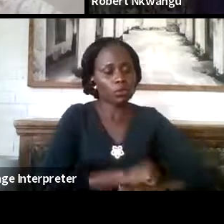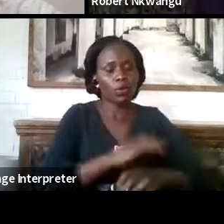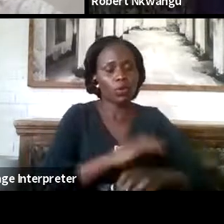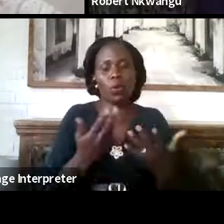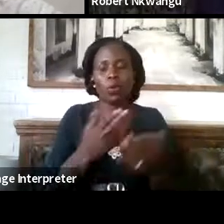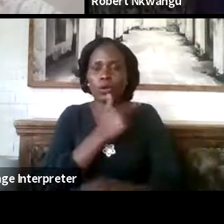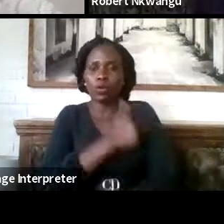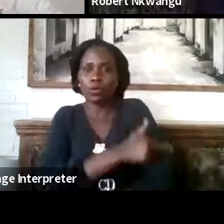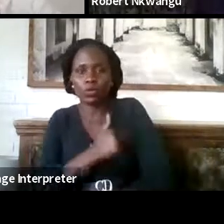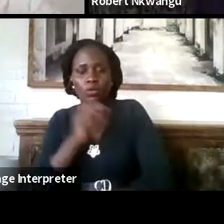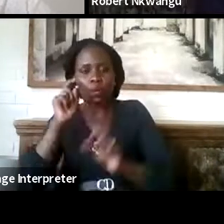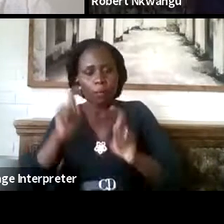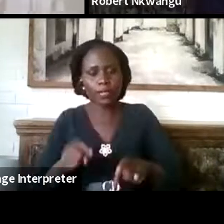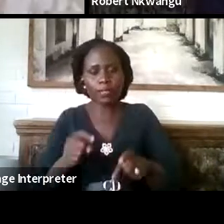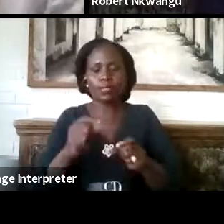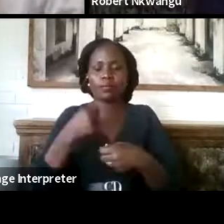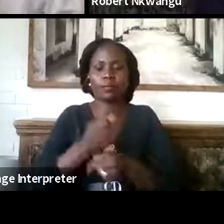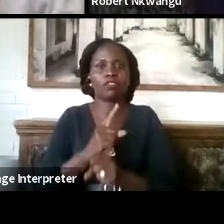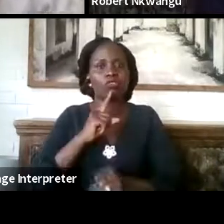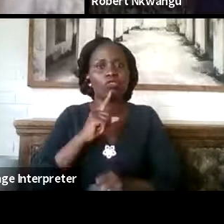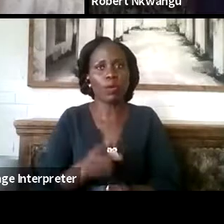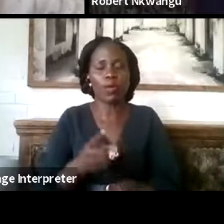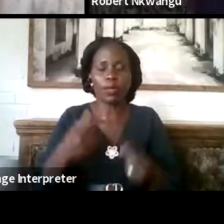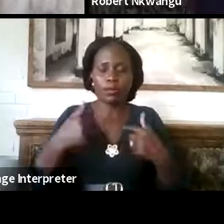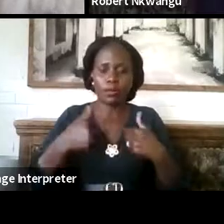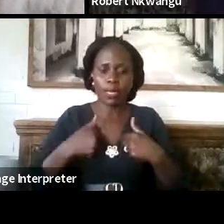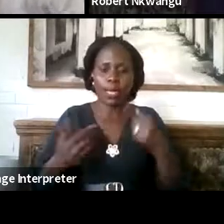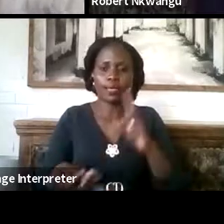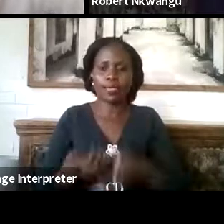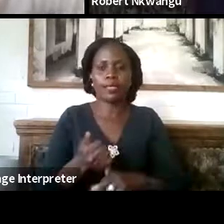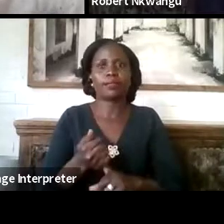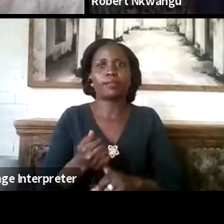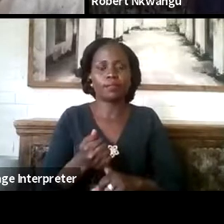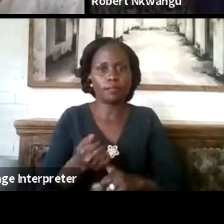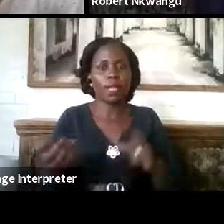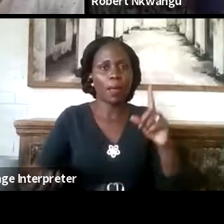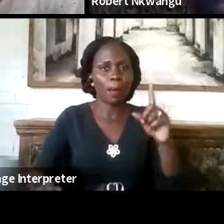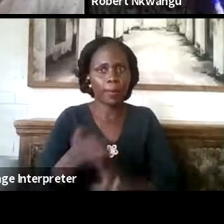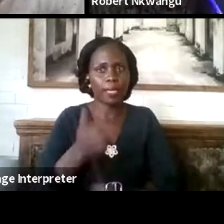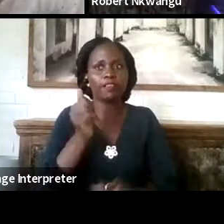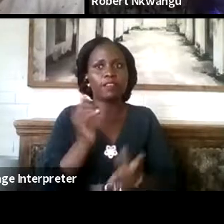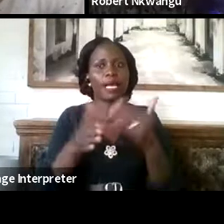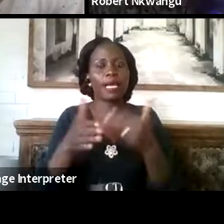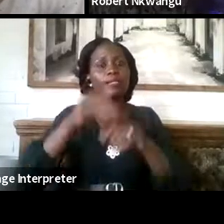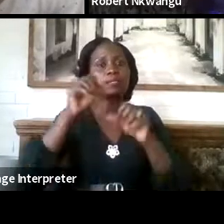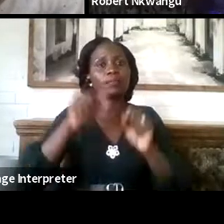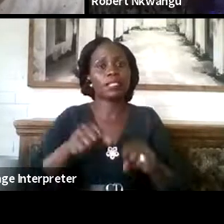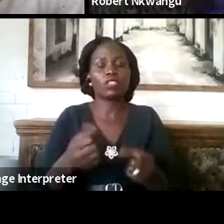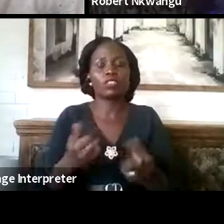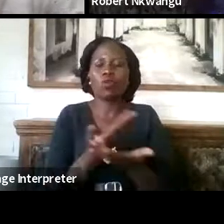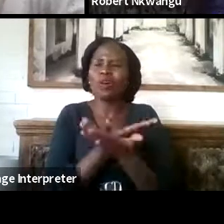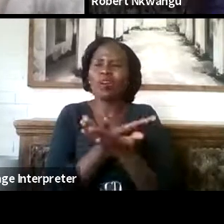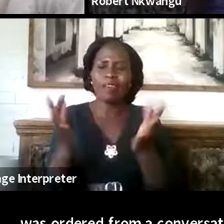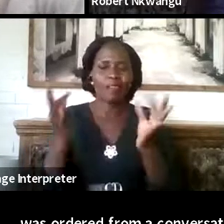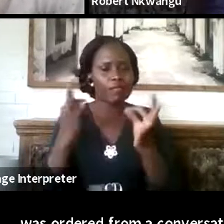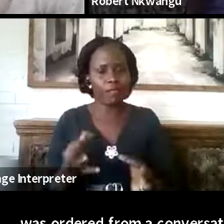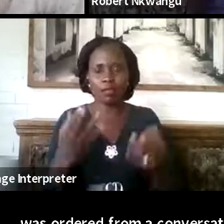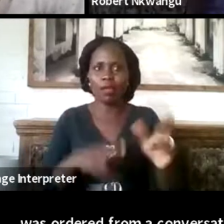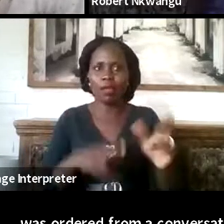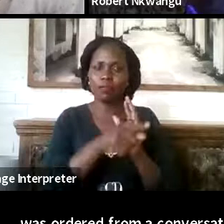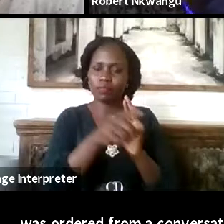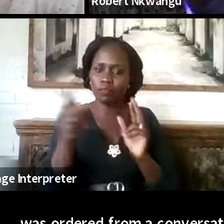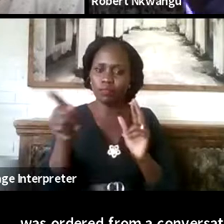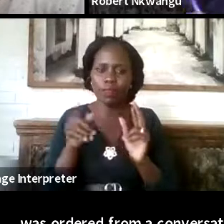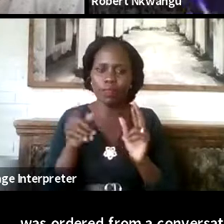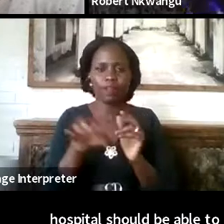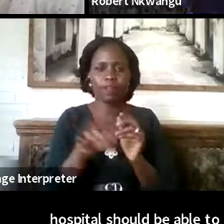that I get benefit of accessibility to anything that happen in that environment. So for example, if